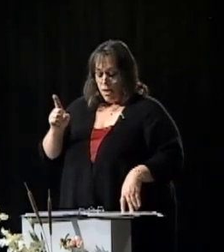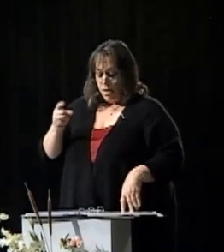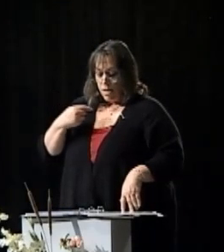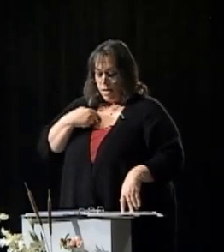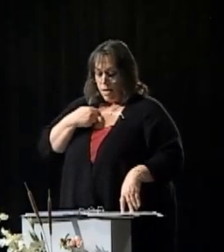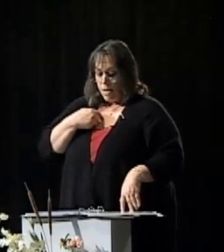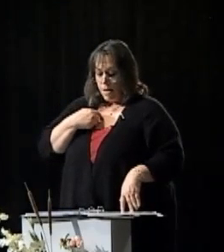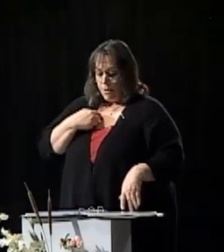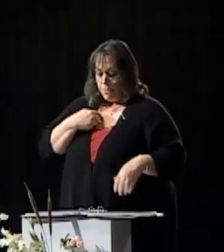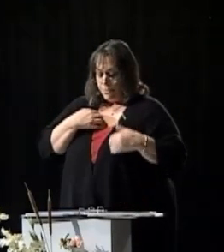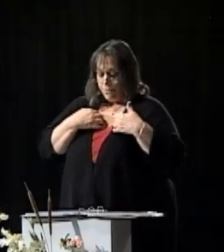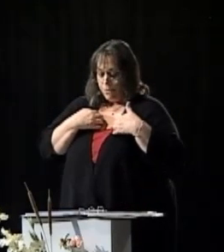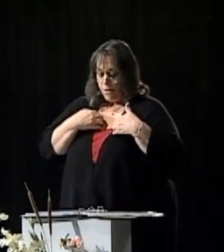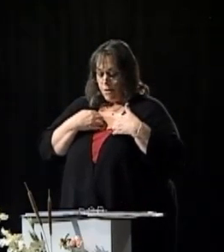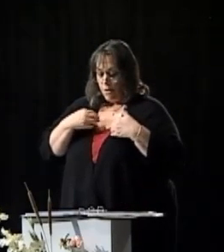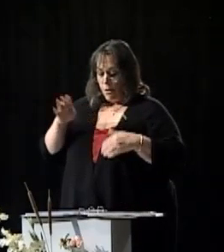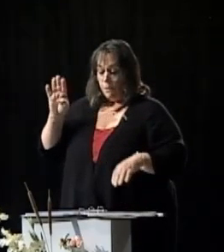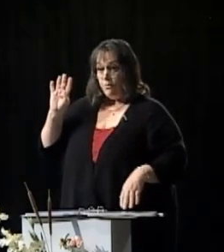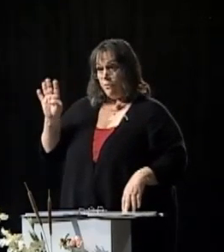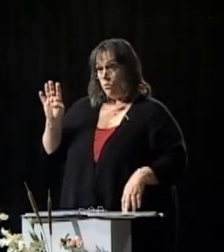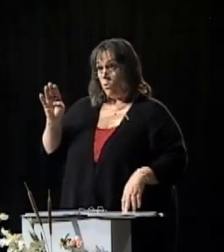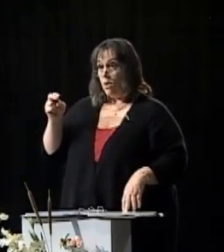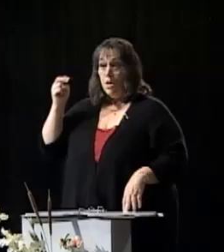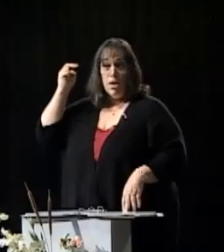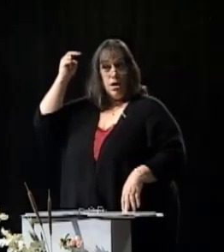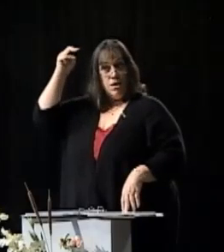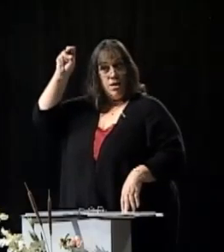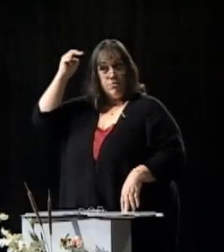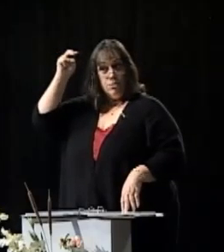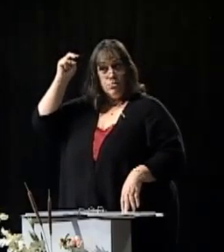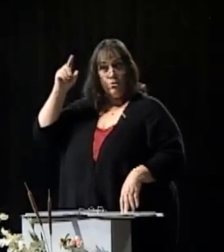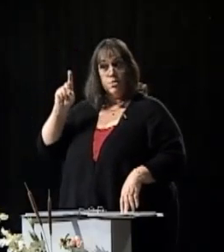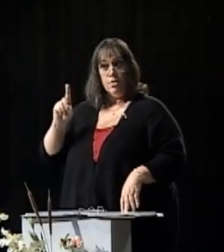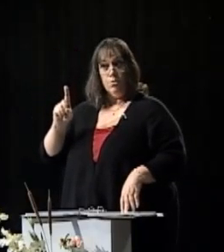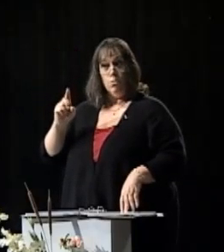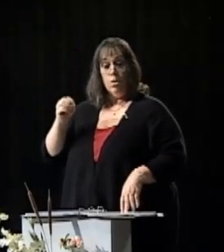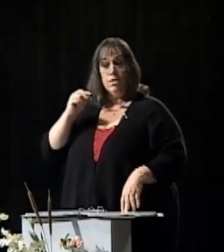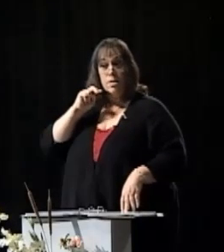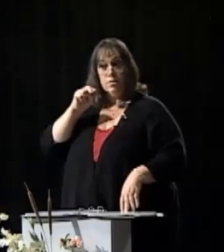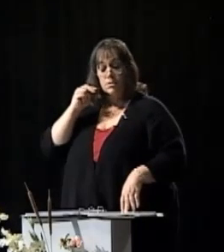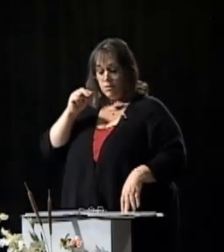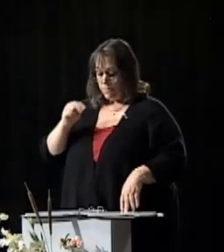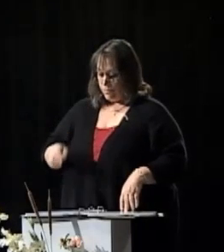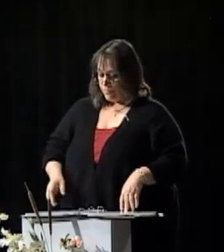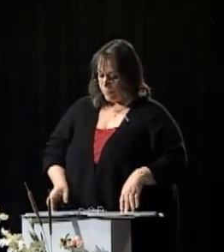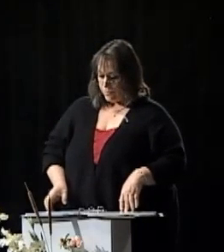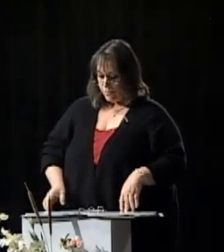I have 4 nephews and 1 niece.